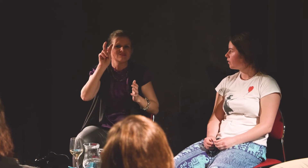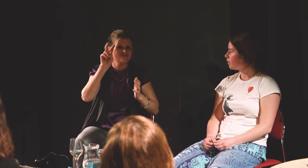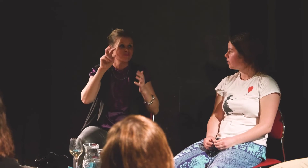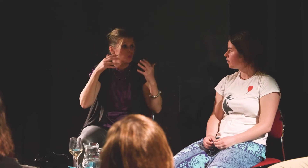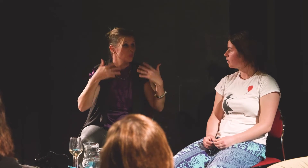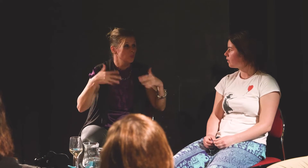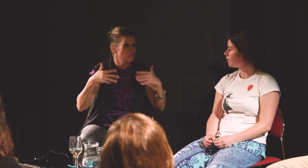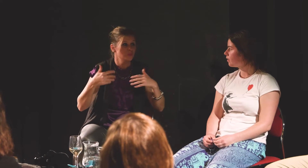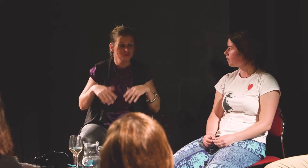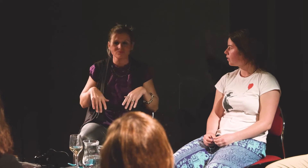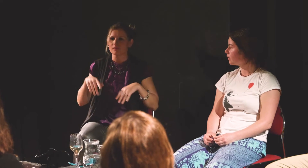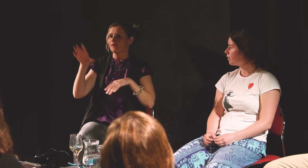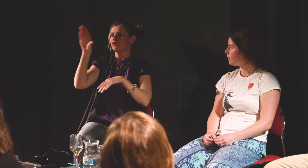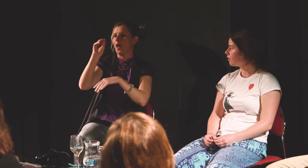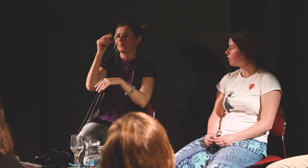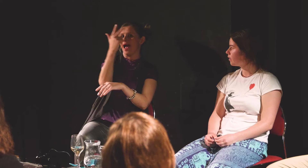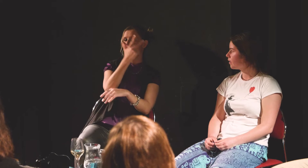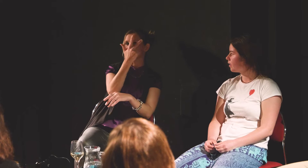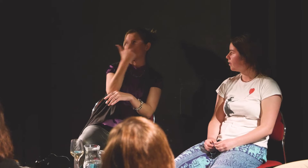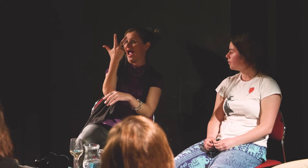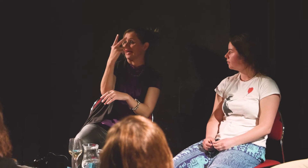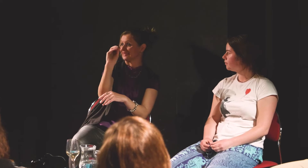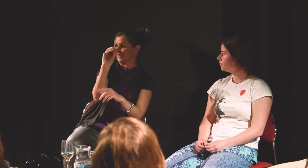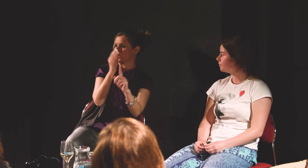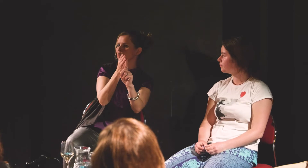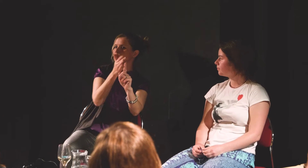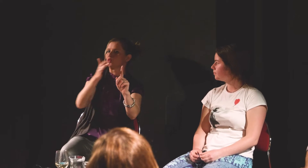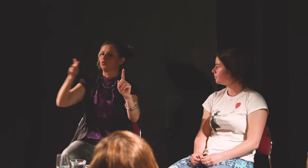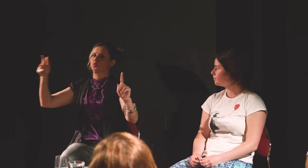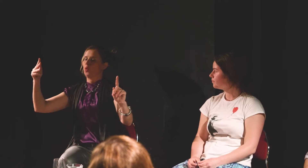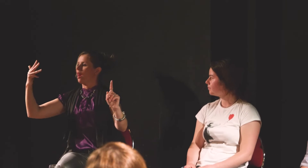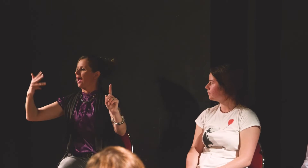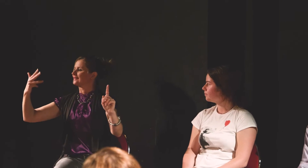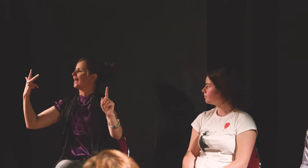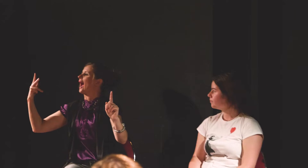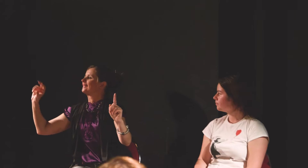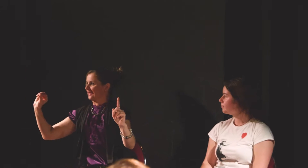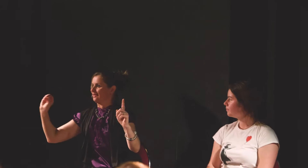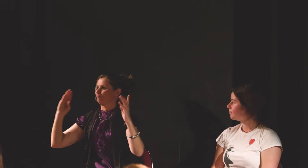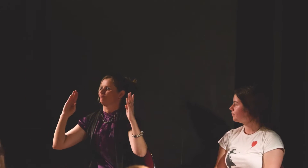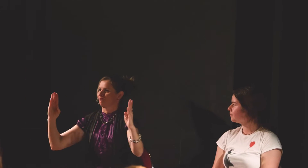lip reading to get the education. So this happened from the 1880s right through to